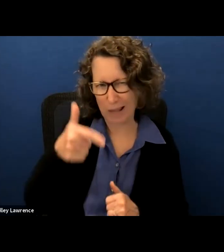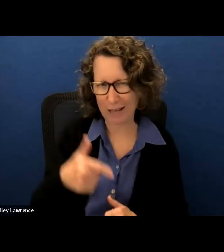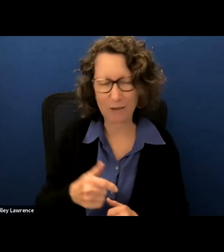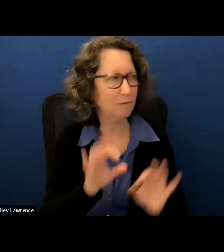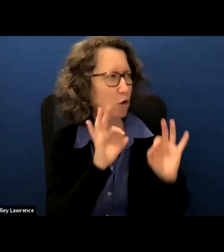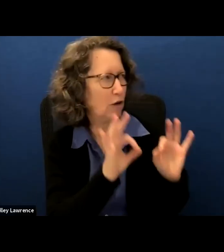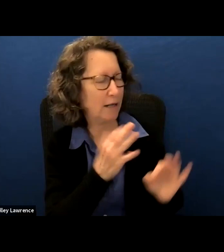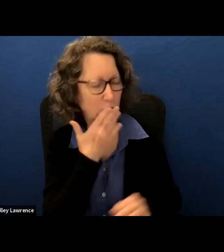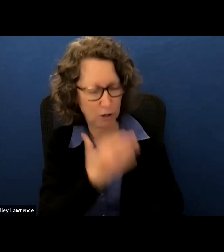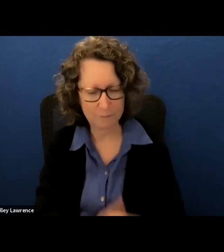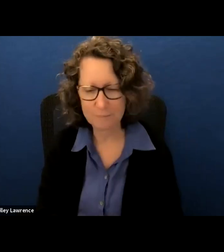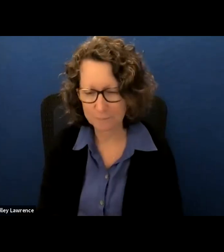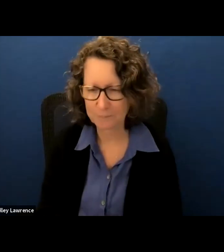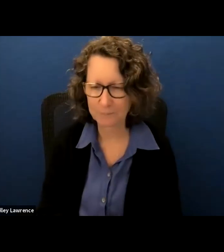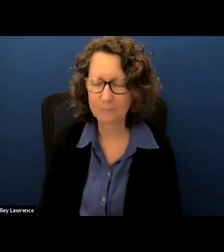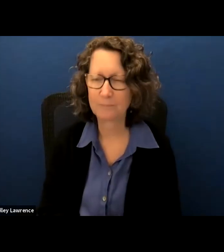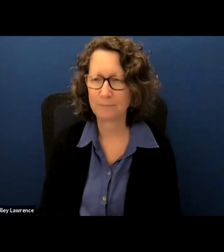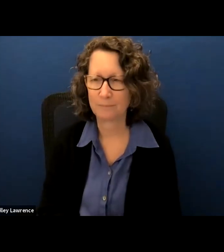Excellent.